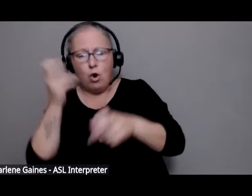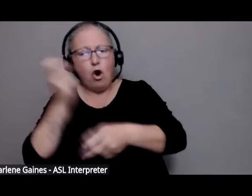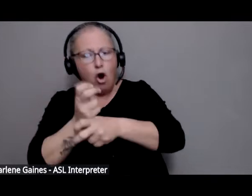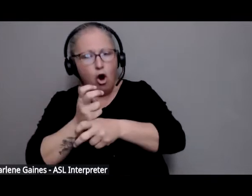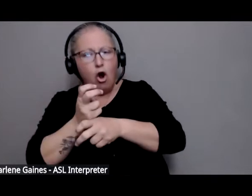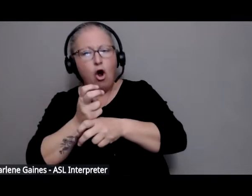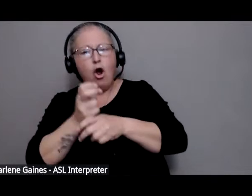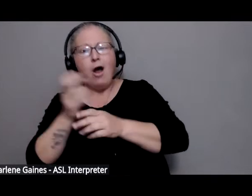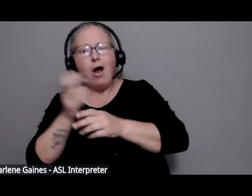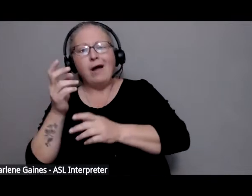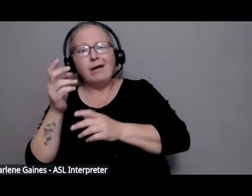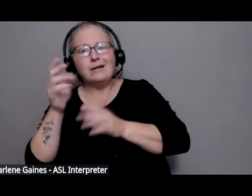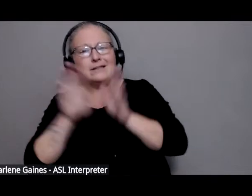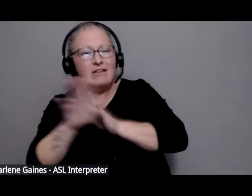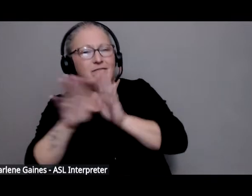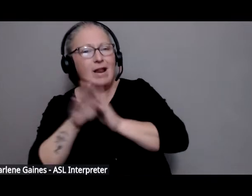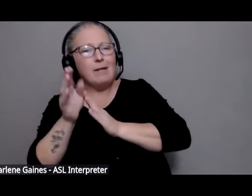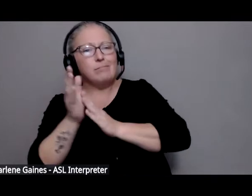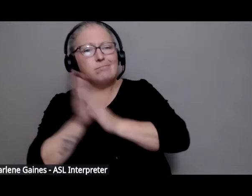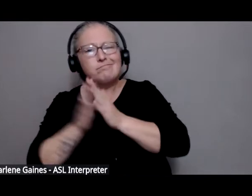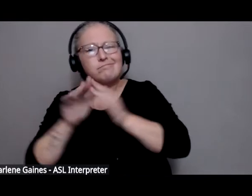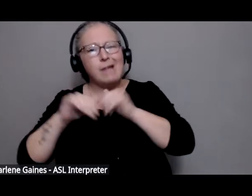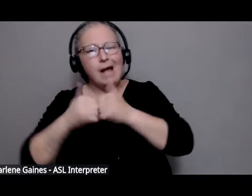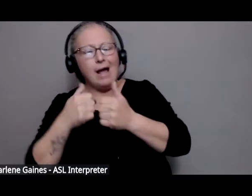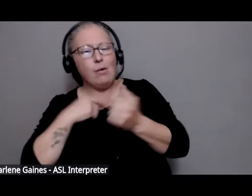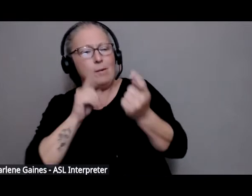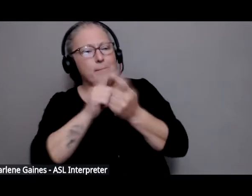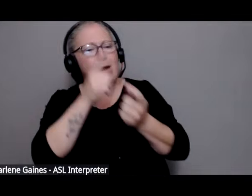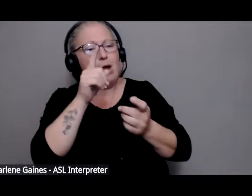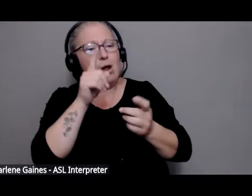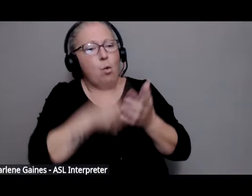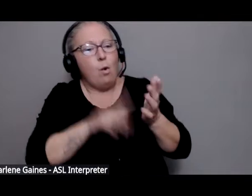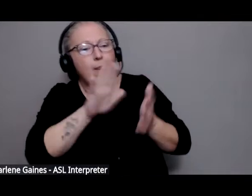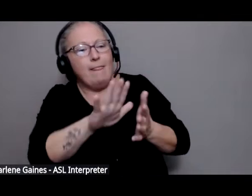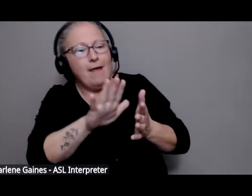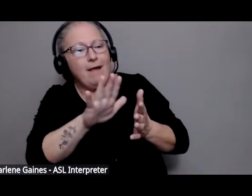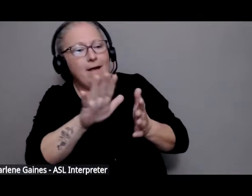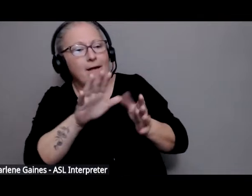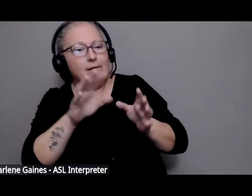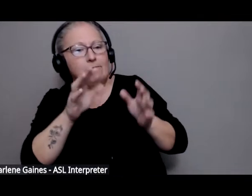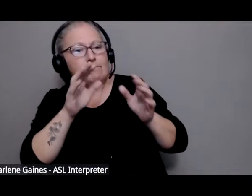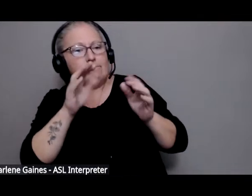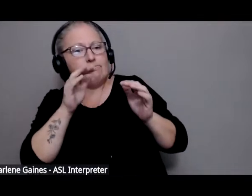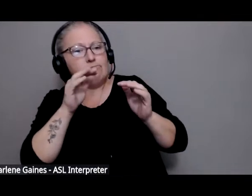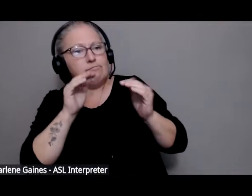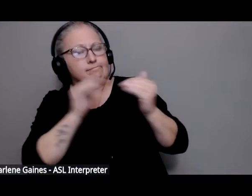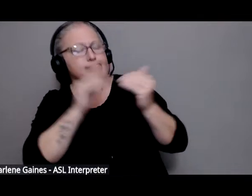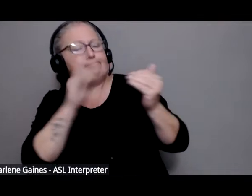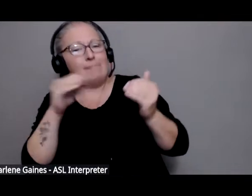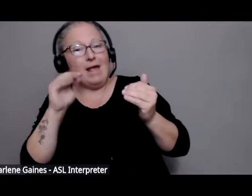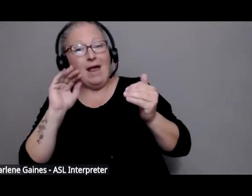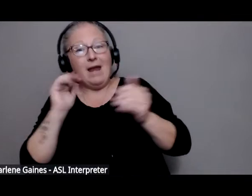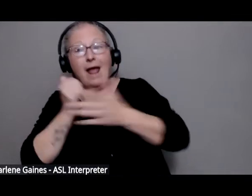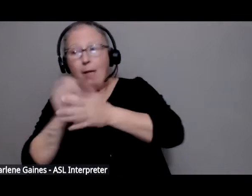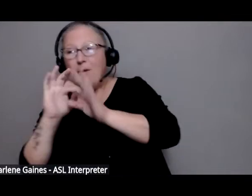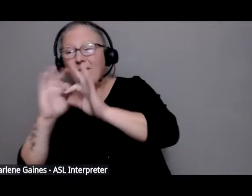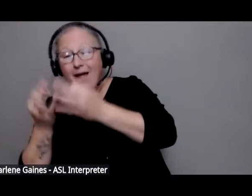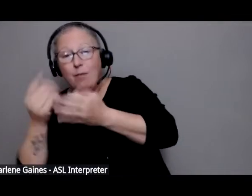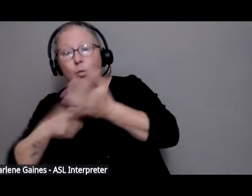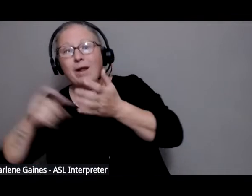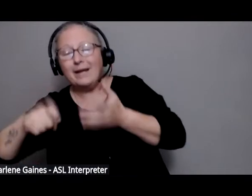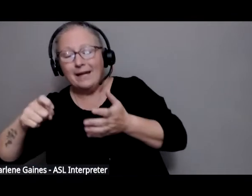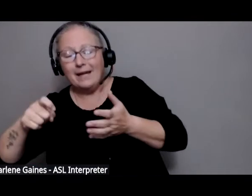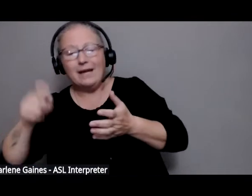them where they're at, help understand their families and what the needs are there across our district. And we'll continue to do that